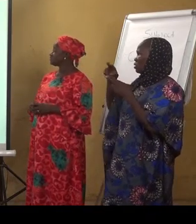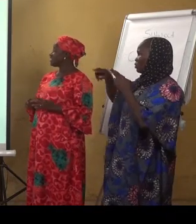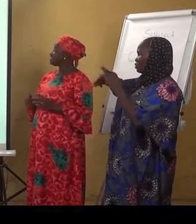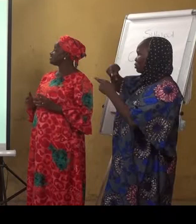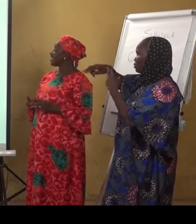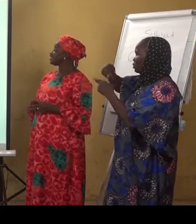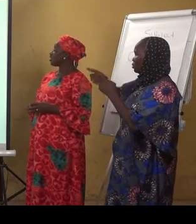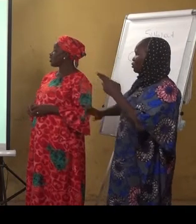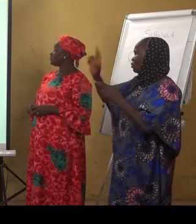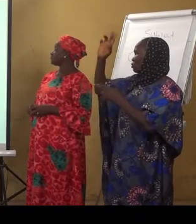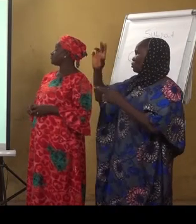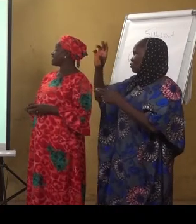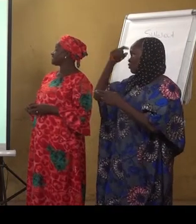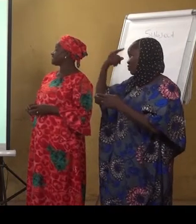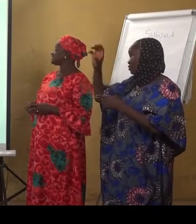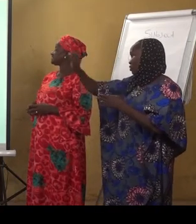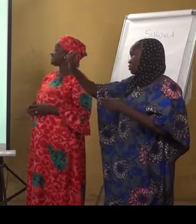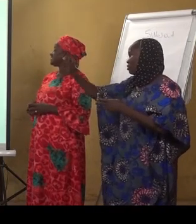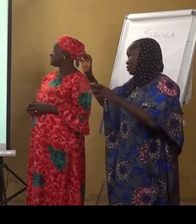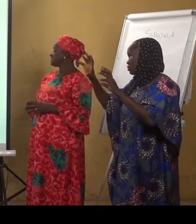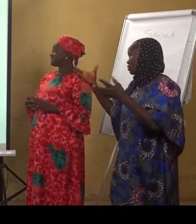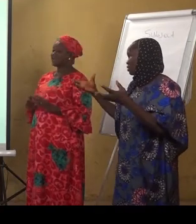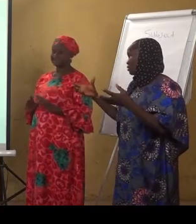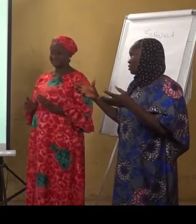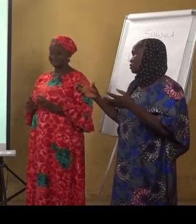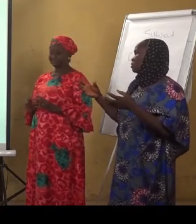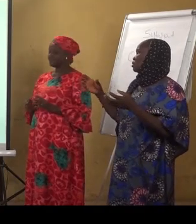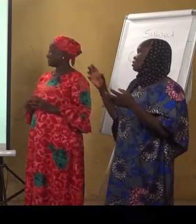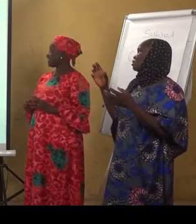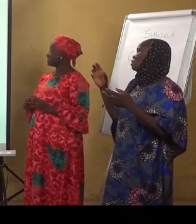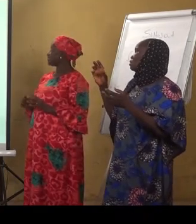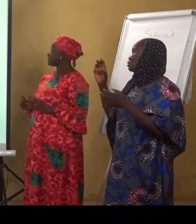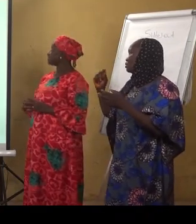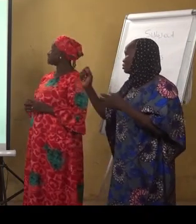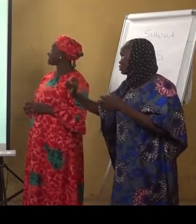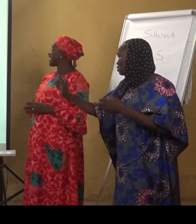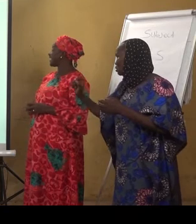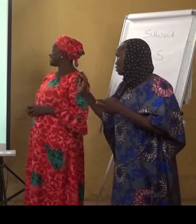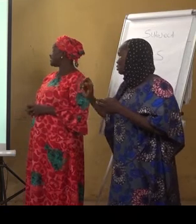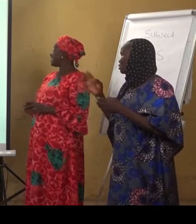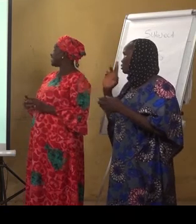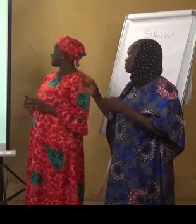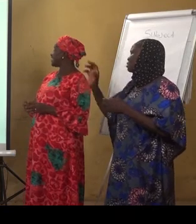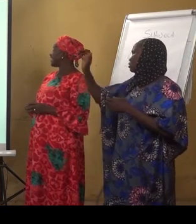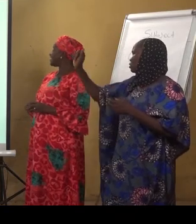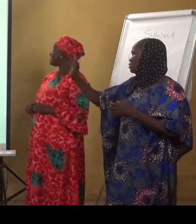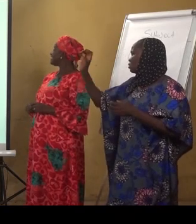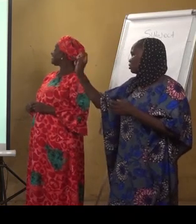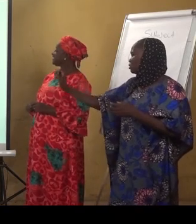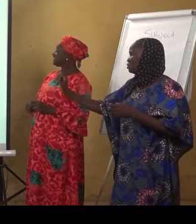called Round Up for SS3 Classes. And the authors are